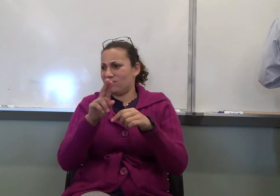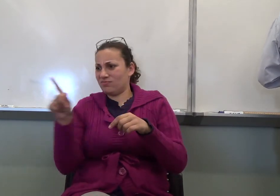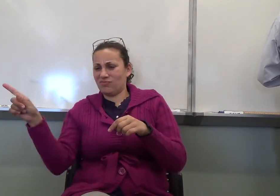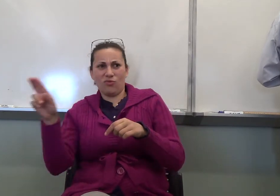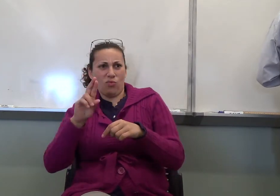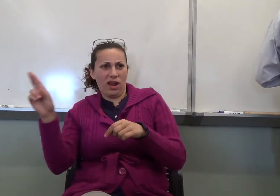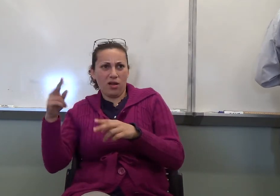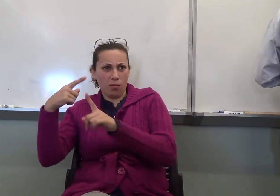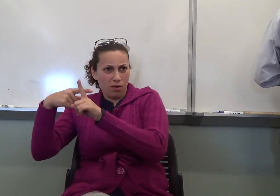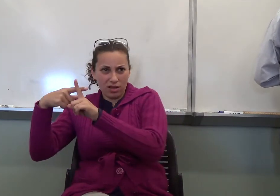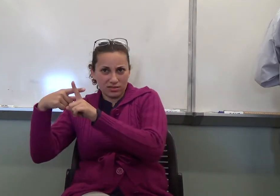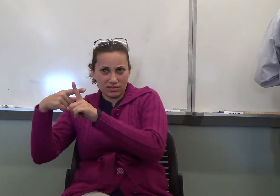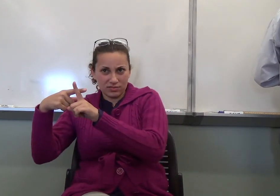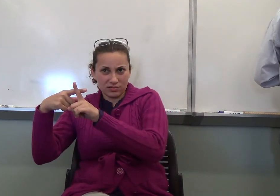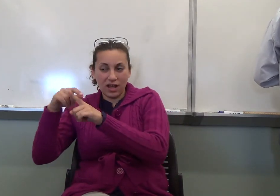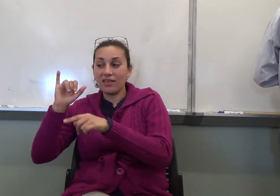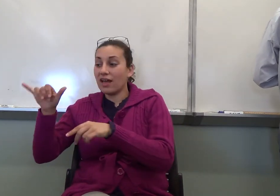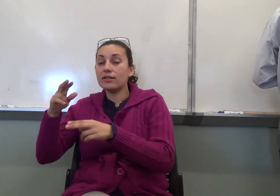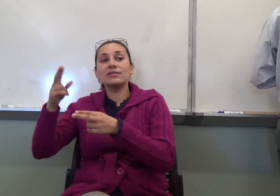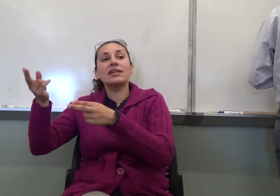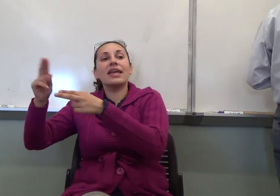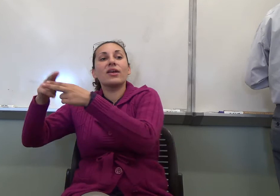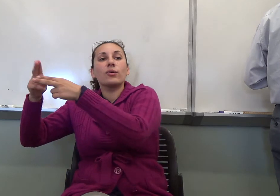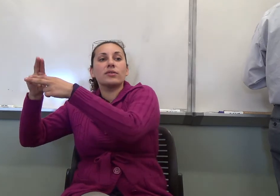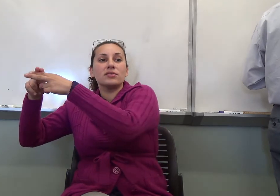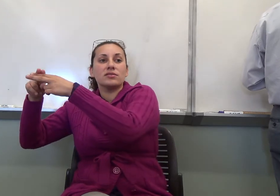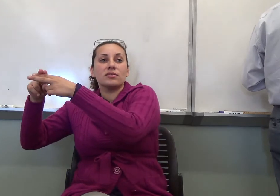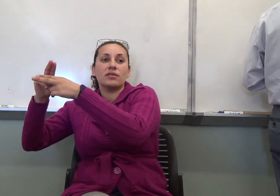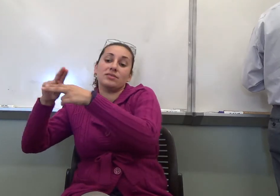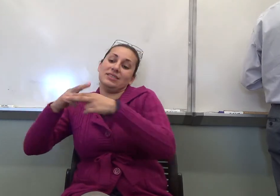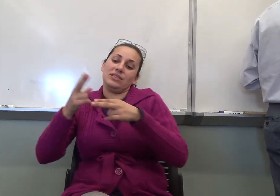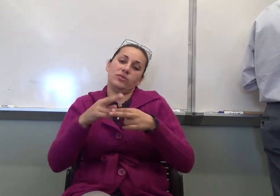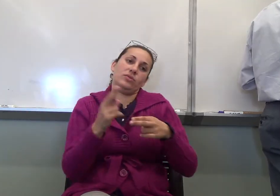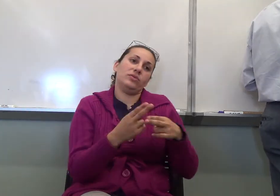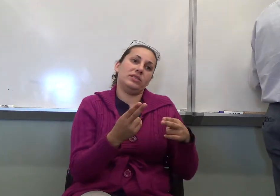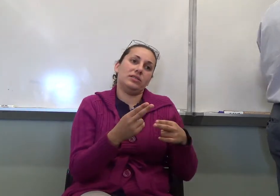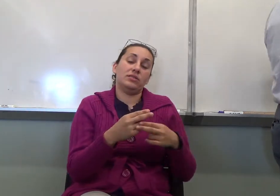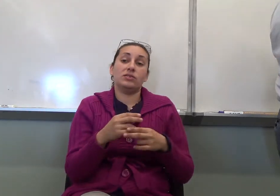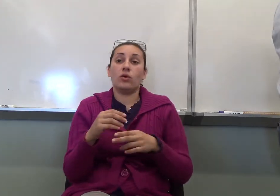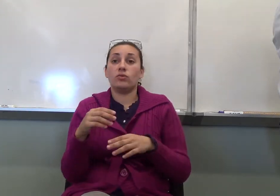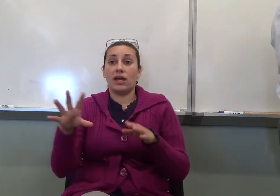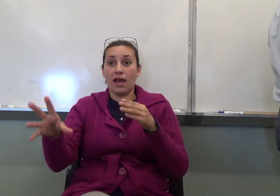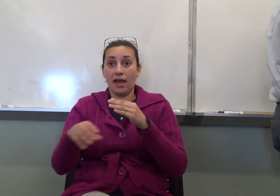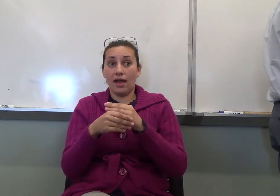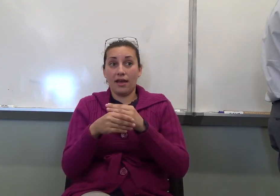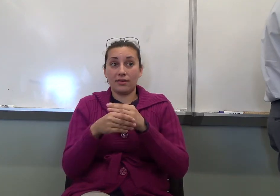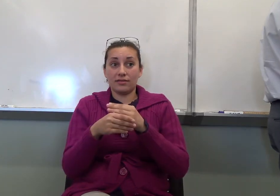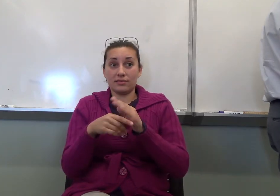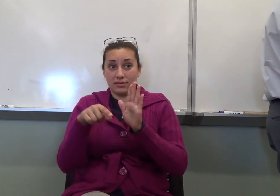way, because that increases. So the only way to add a negative is to go backwards. But that's just exactly what we did to